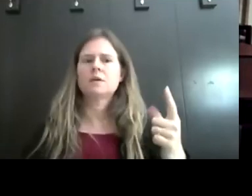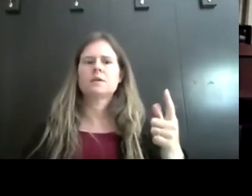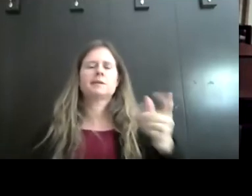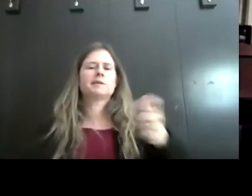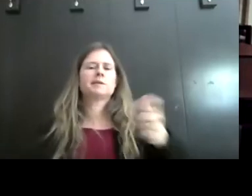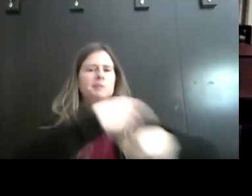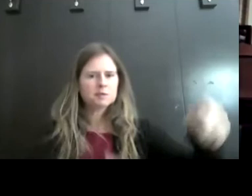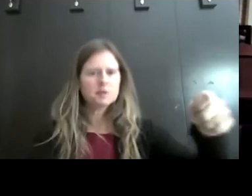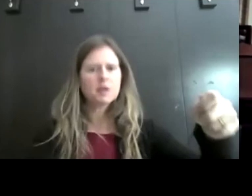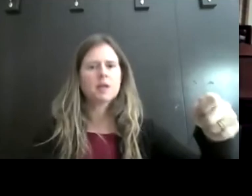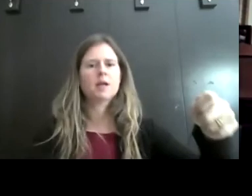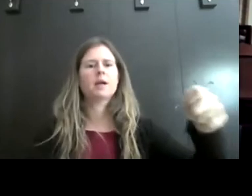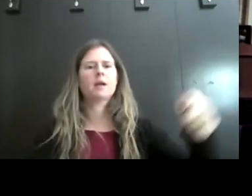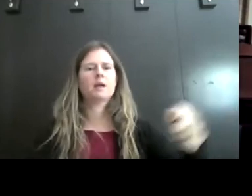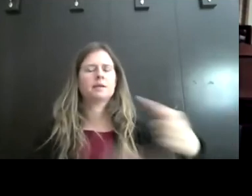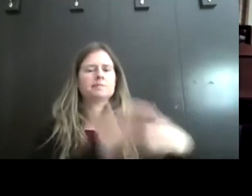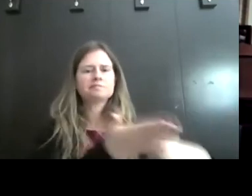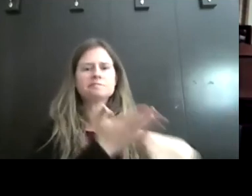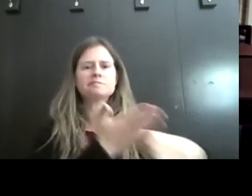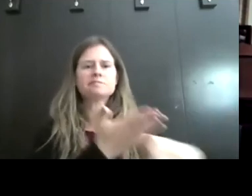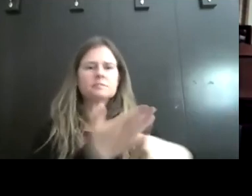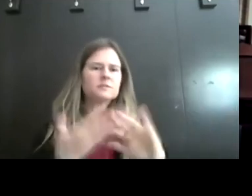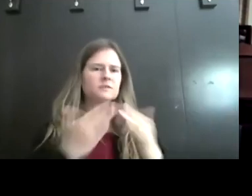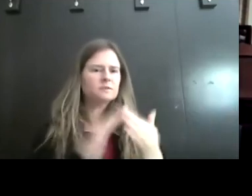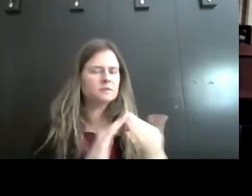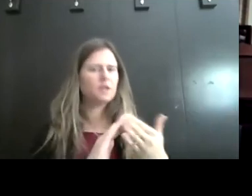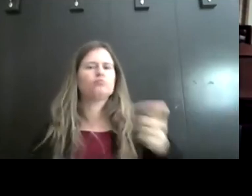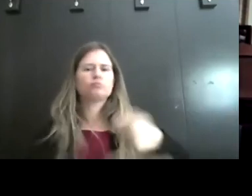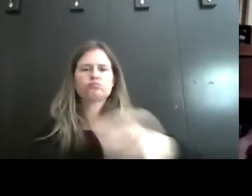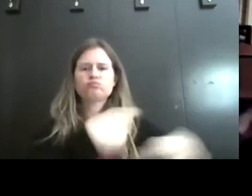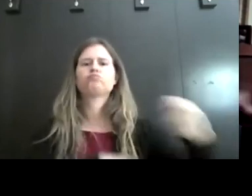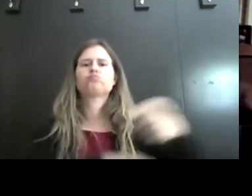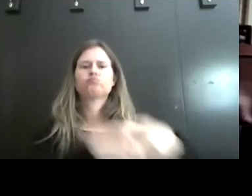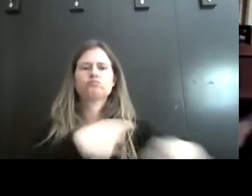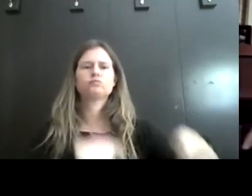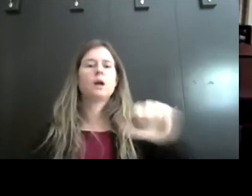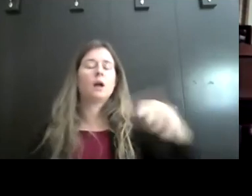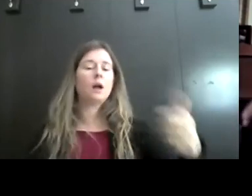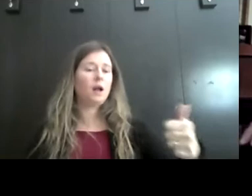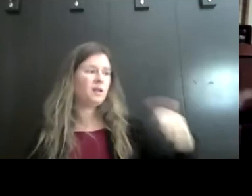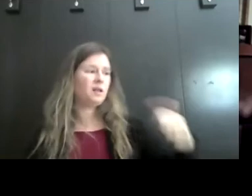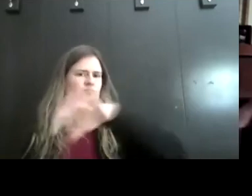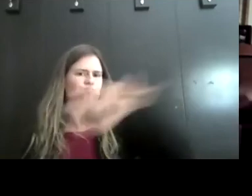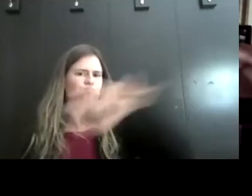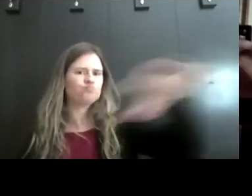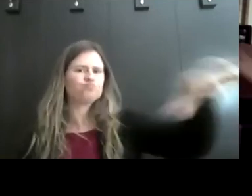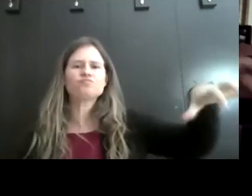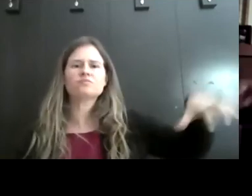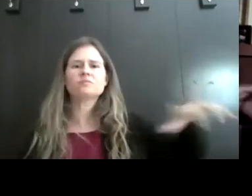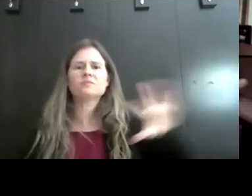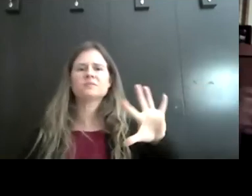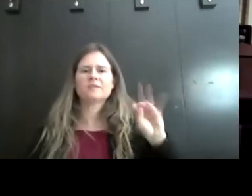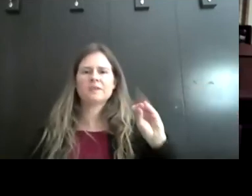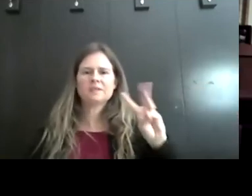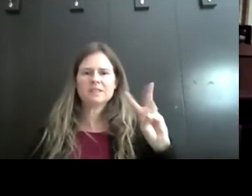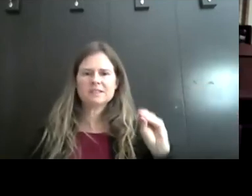routes and certain villages that were major trade centers that other tribes and other villages from 50, 60, even 100 miles